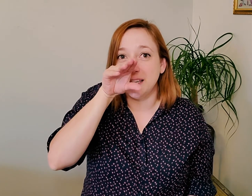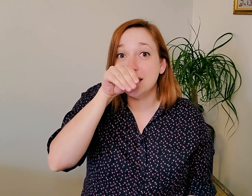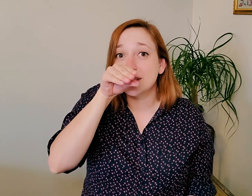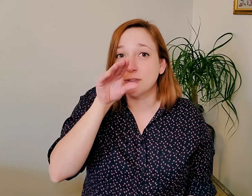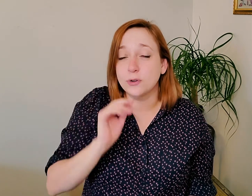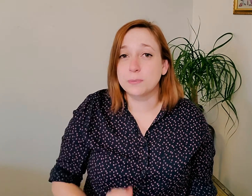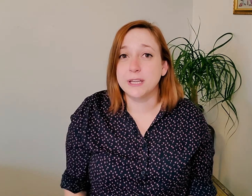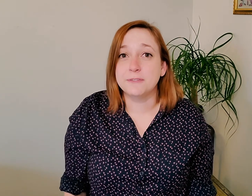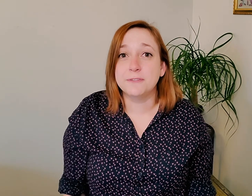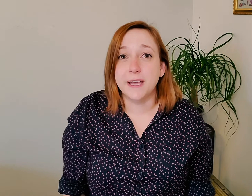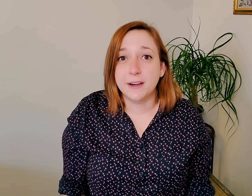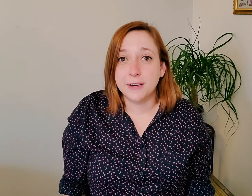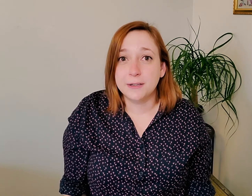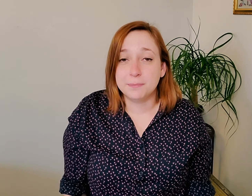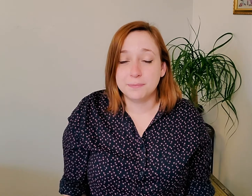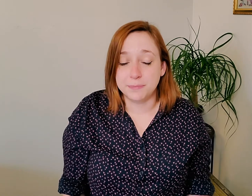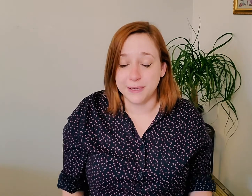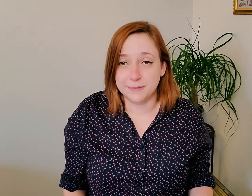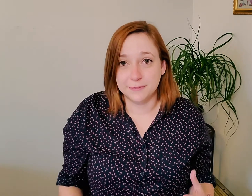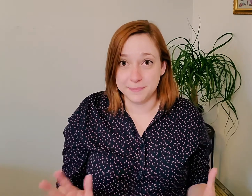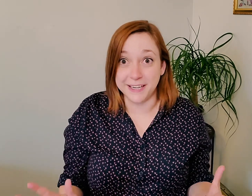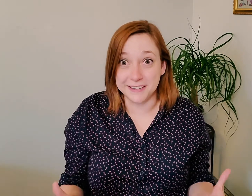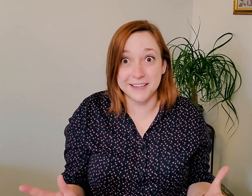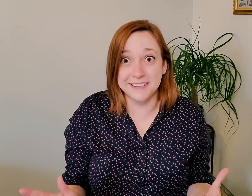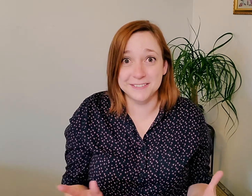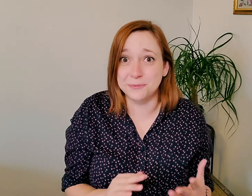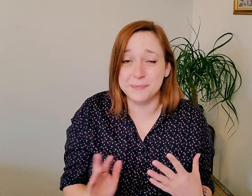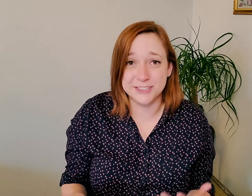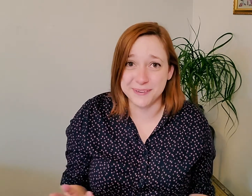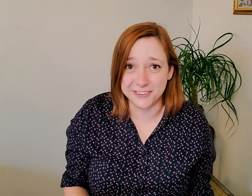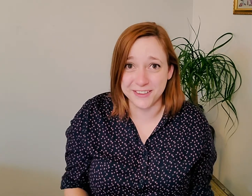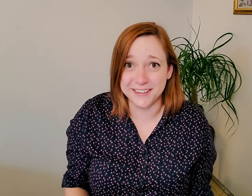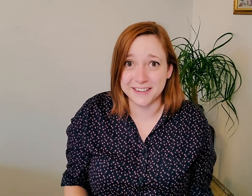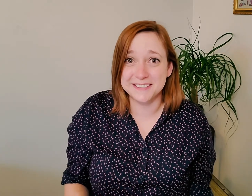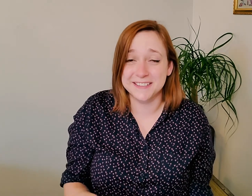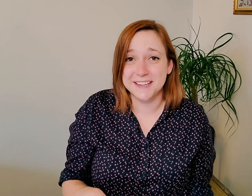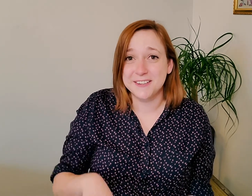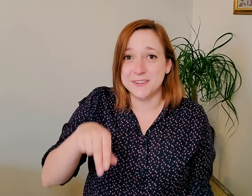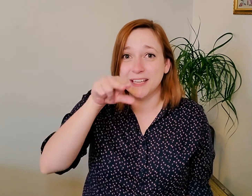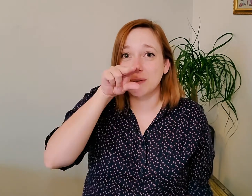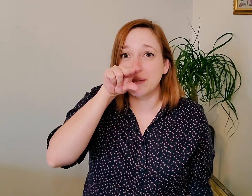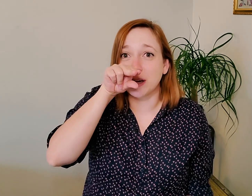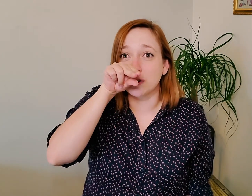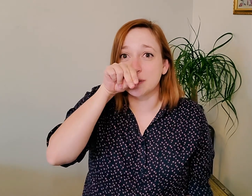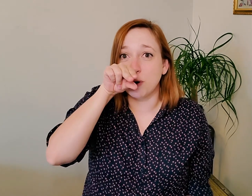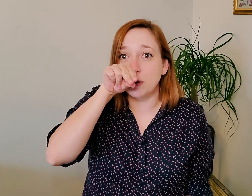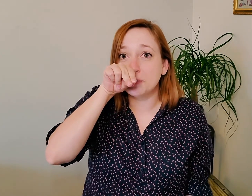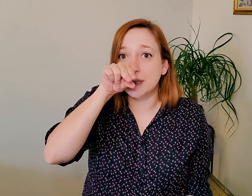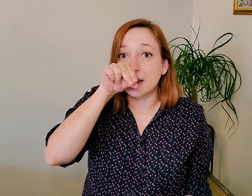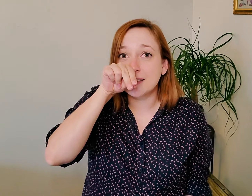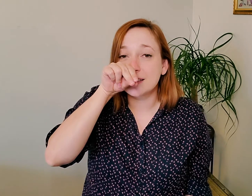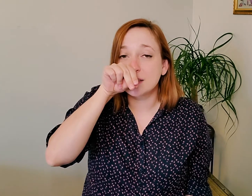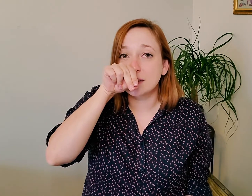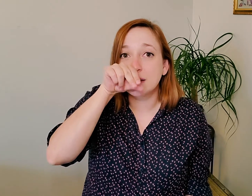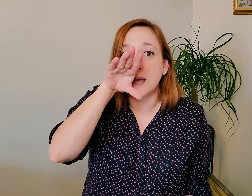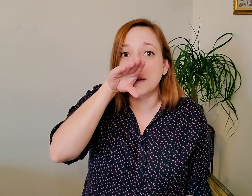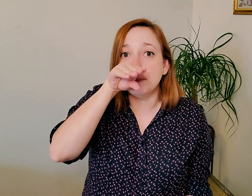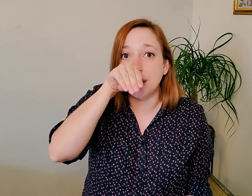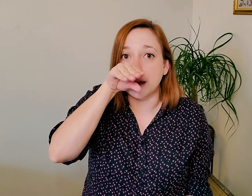Geese are normally very big, much bigger than ducks. So that's why we go small for ducks and big